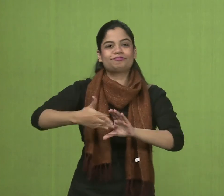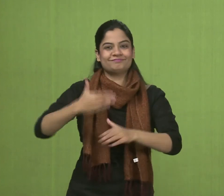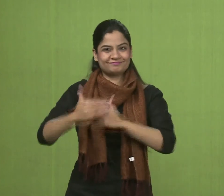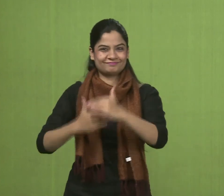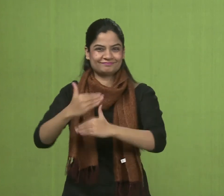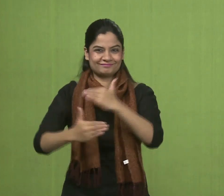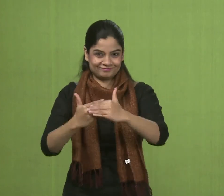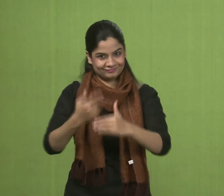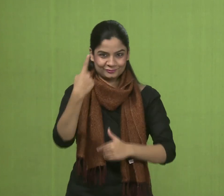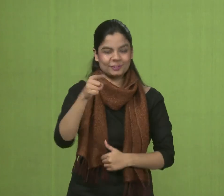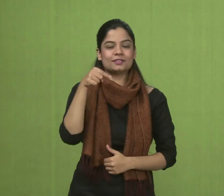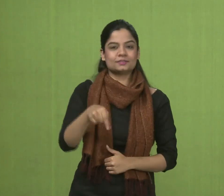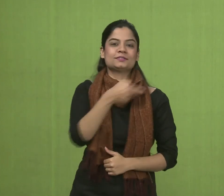the utensils.